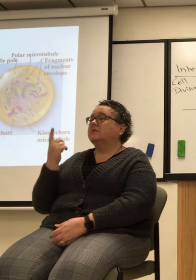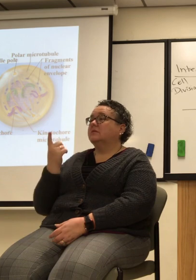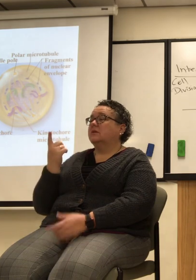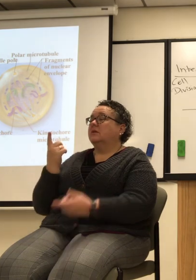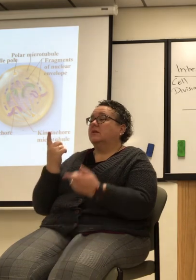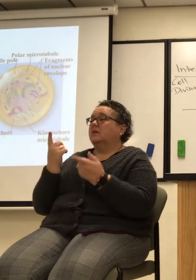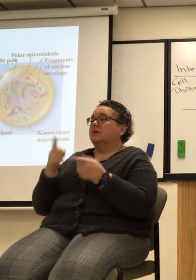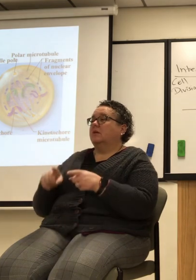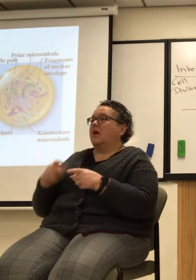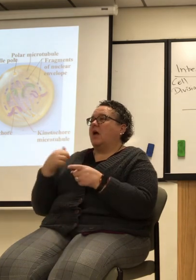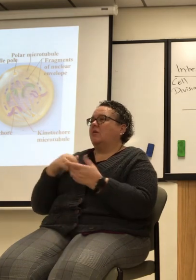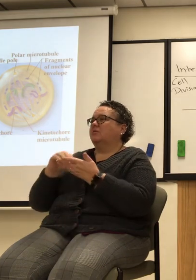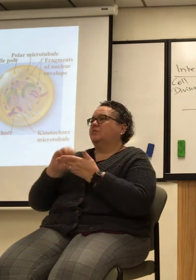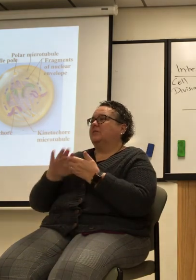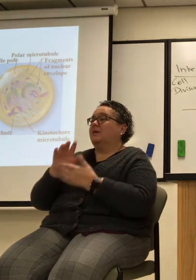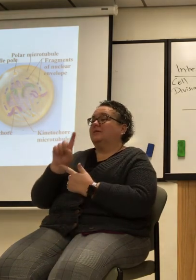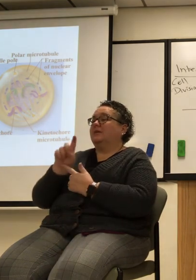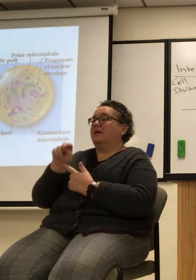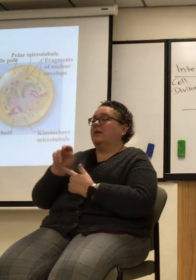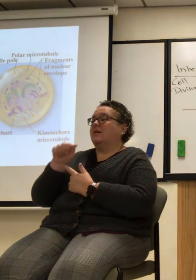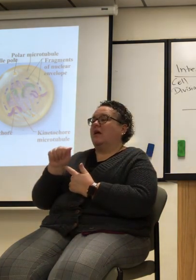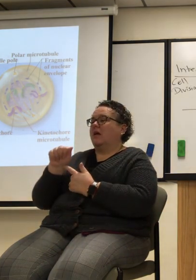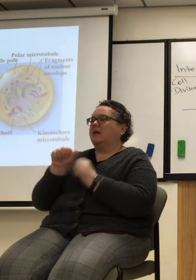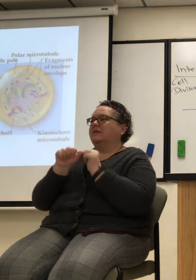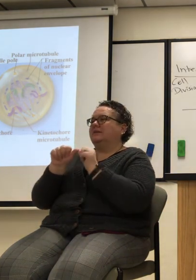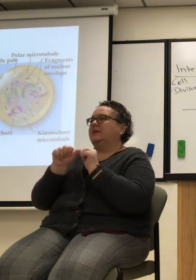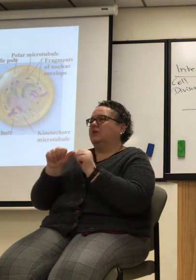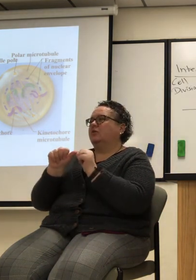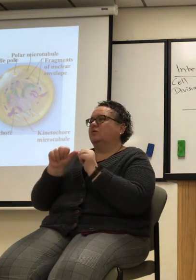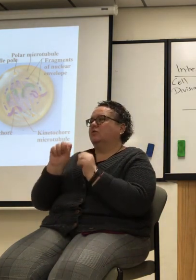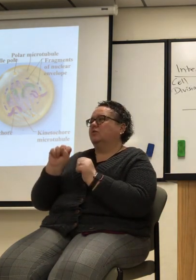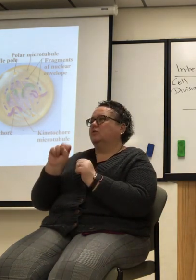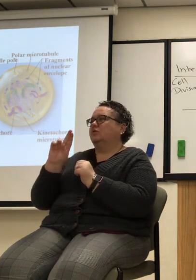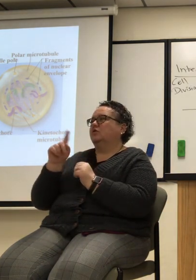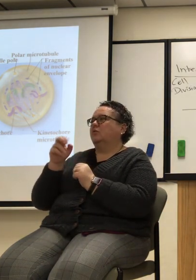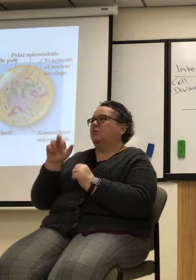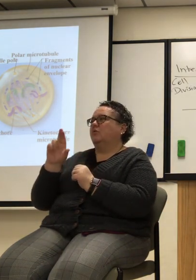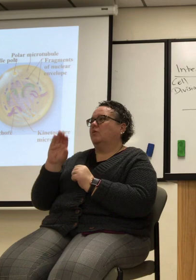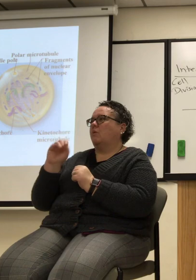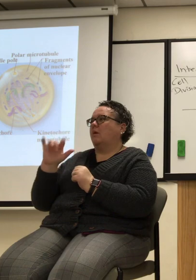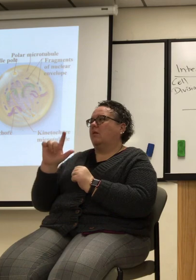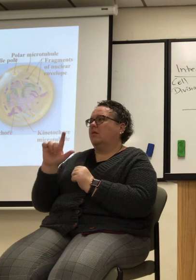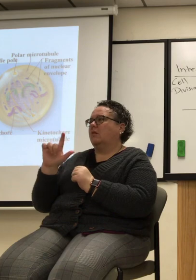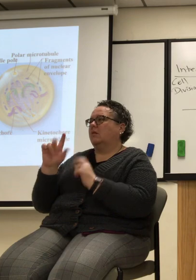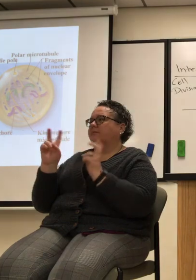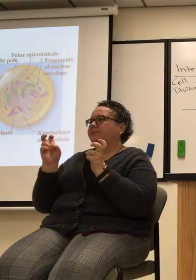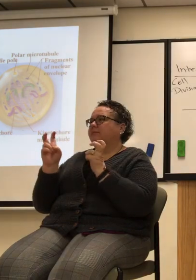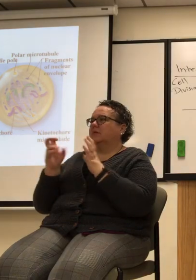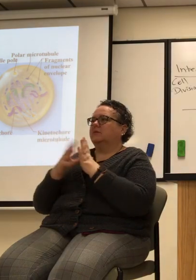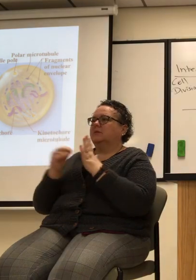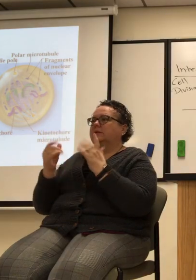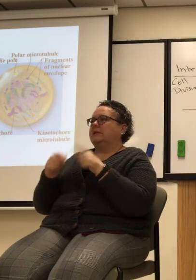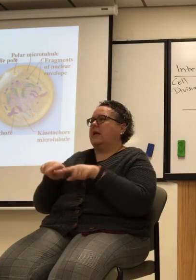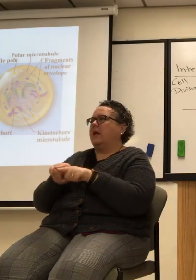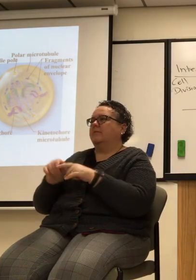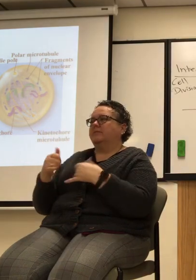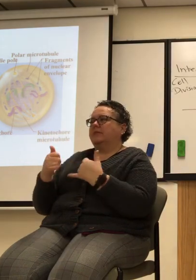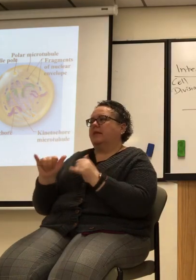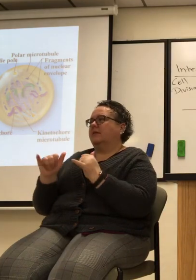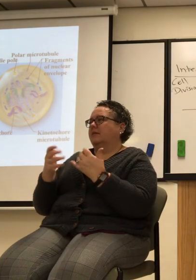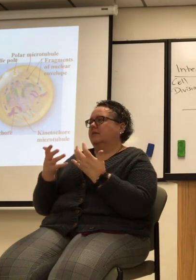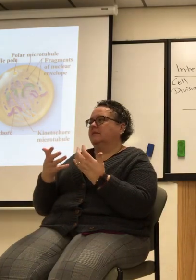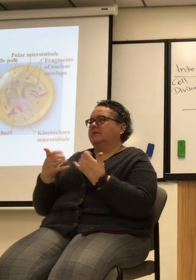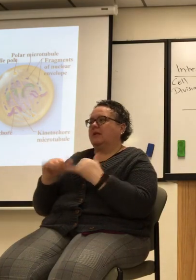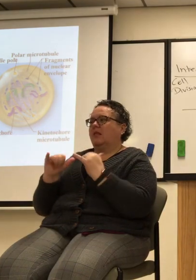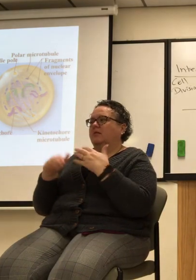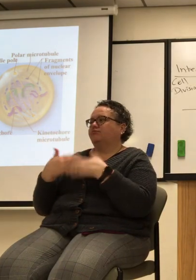I'll just put DNA continues to supercoil, okay? Ditto, just same thing.